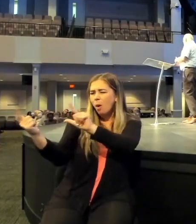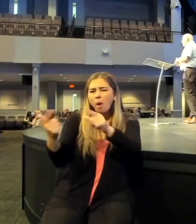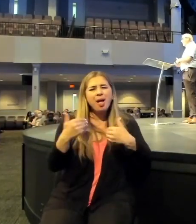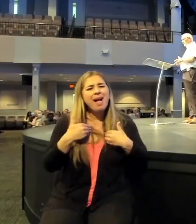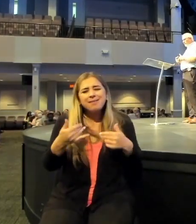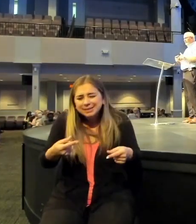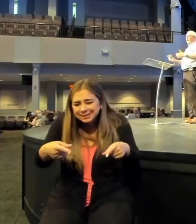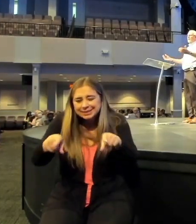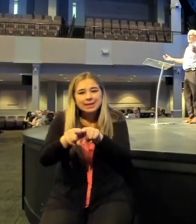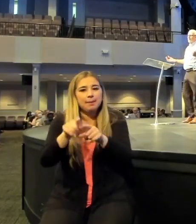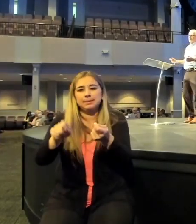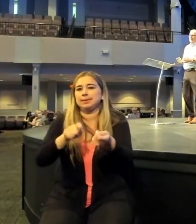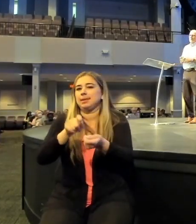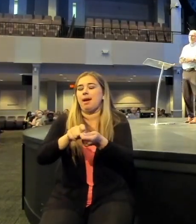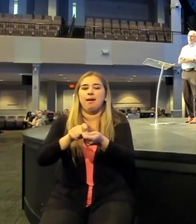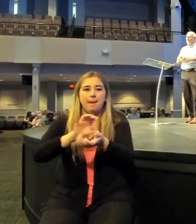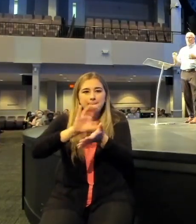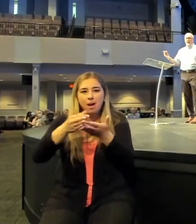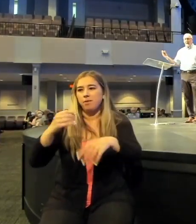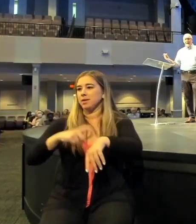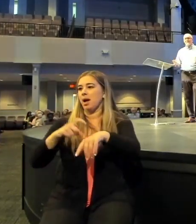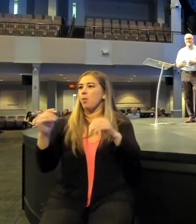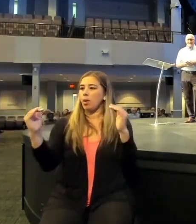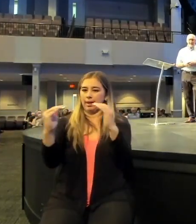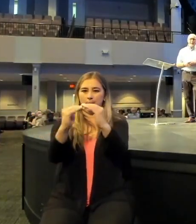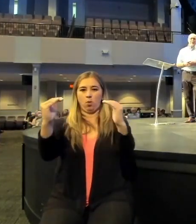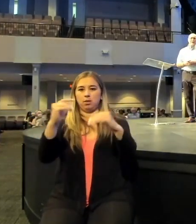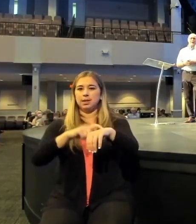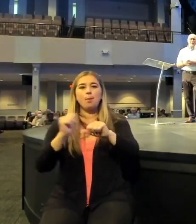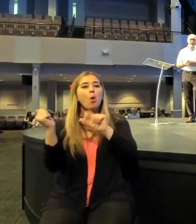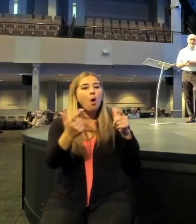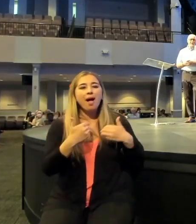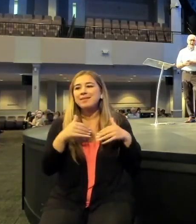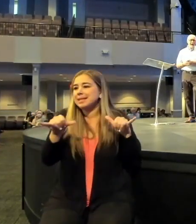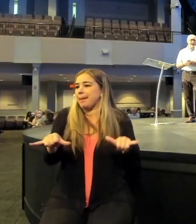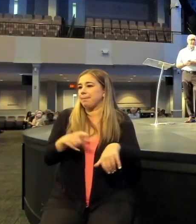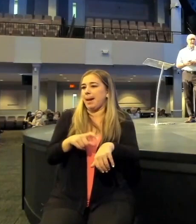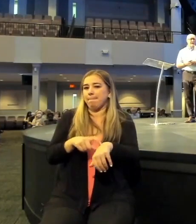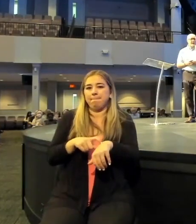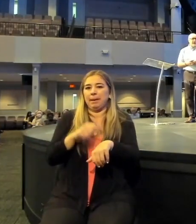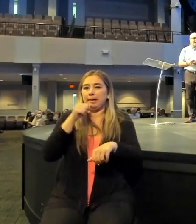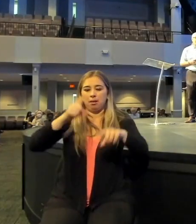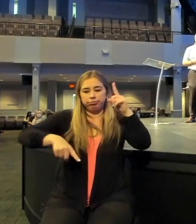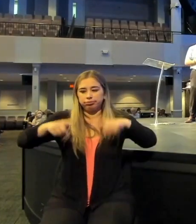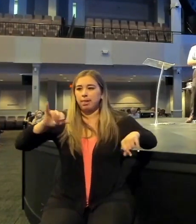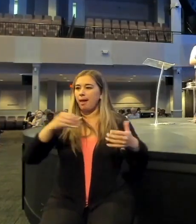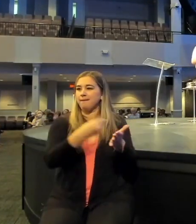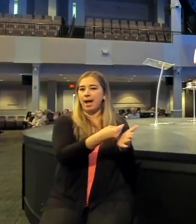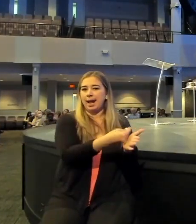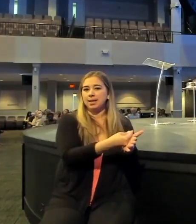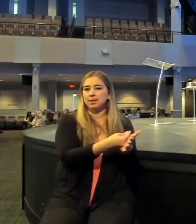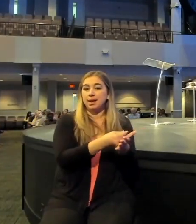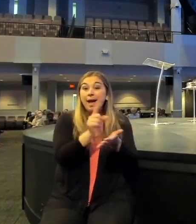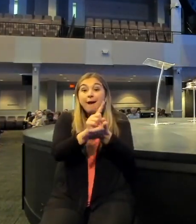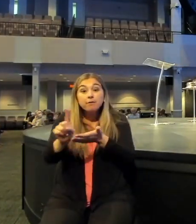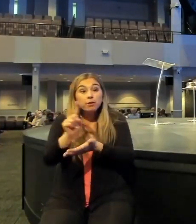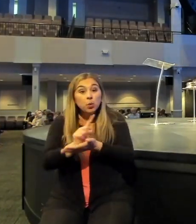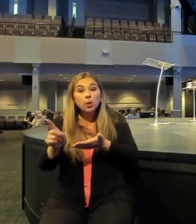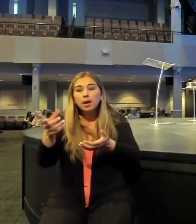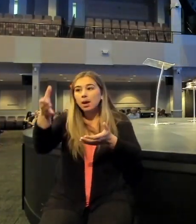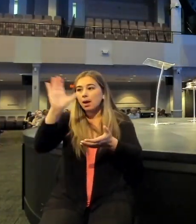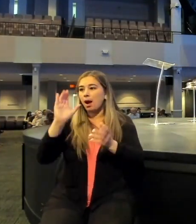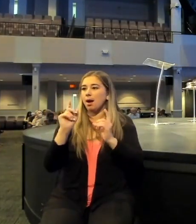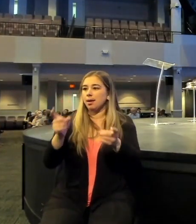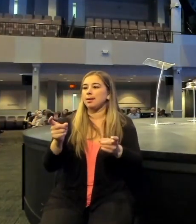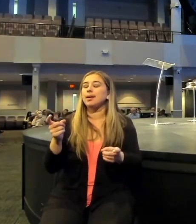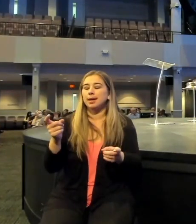on an equal footing. Everybody has the same amount of time every week. Every week, God